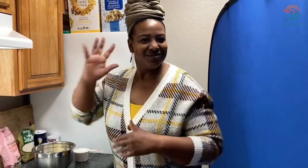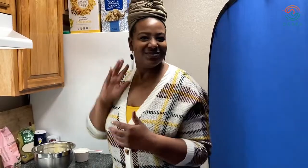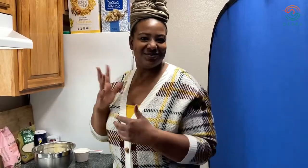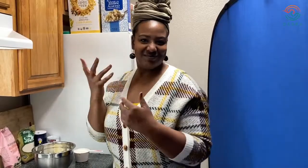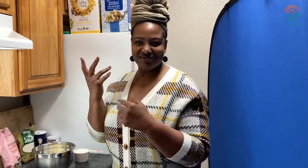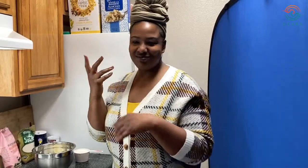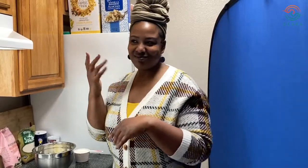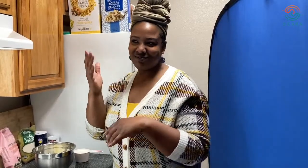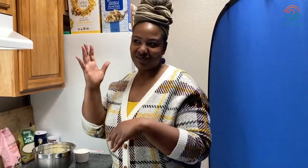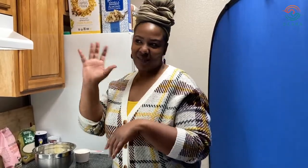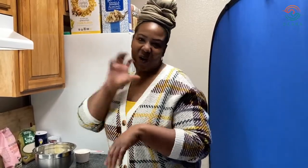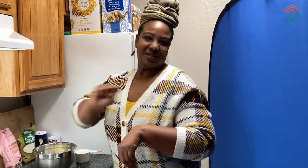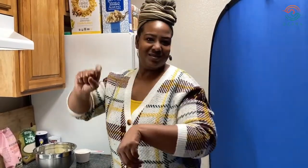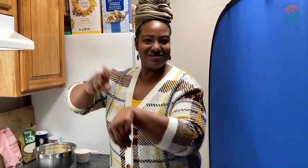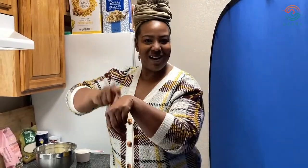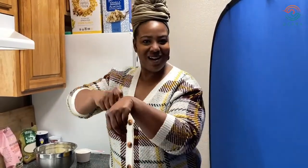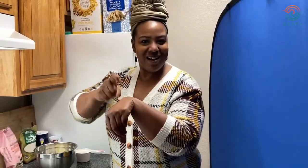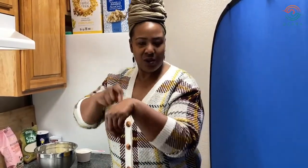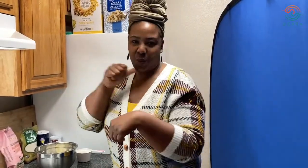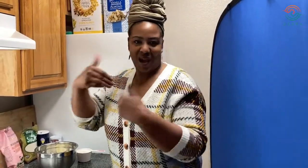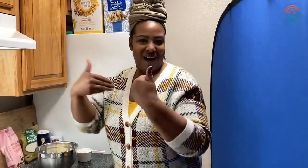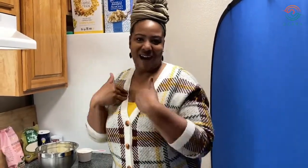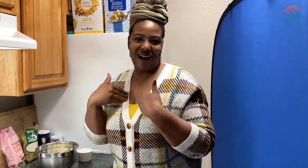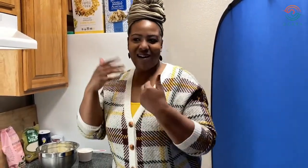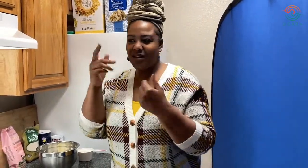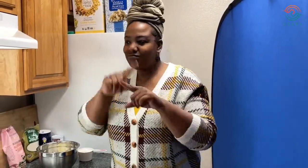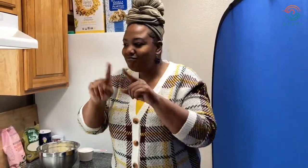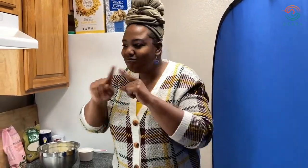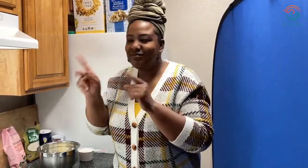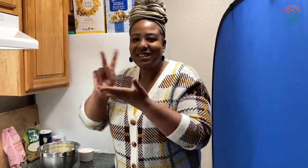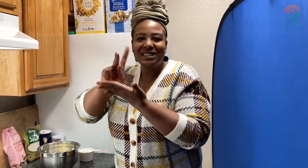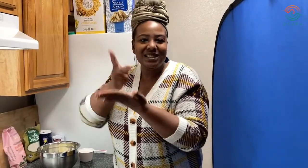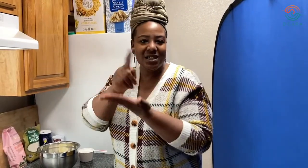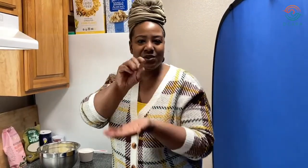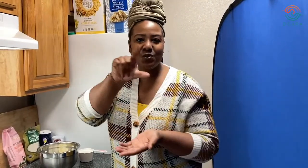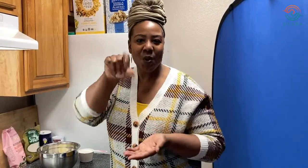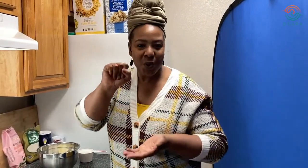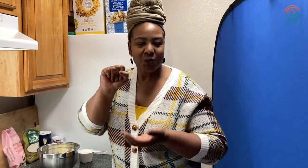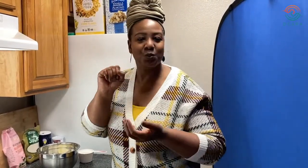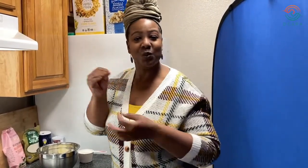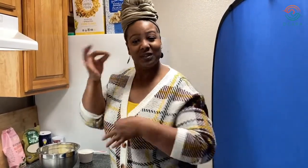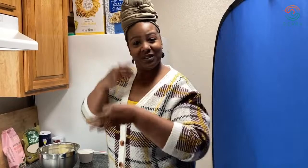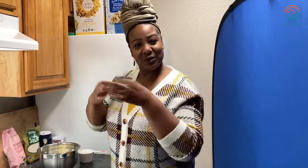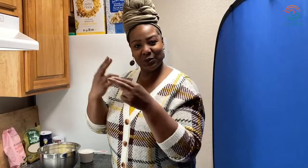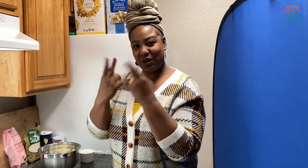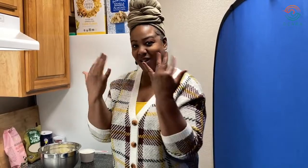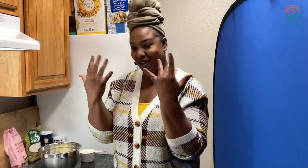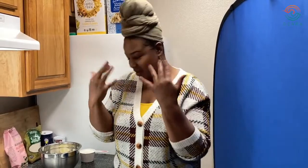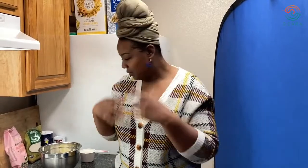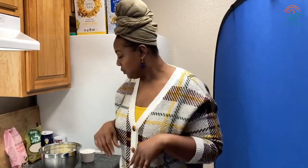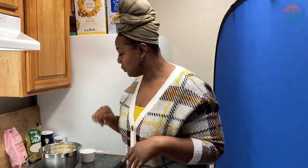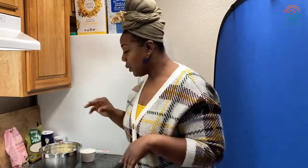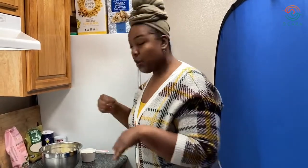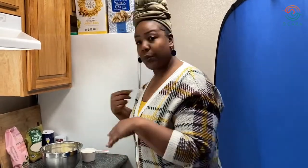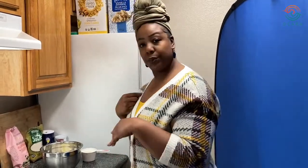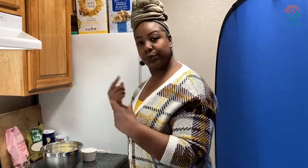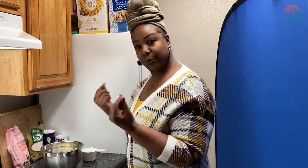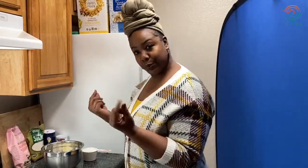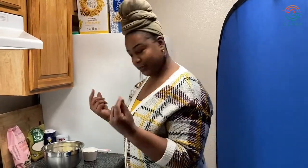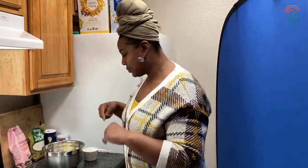day. In older times, they didn't have all these different types of kitchen tools, so instead they used their hands. I'll pour in some